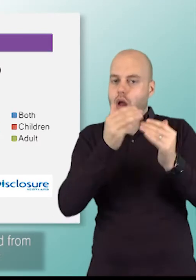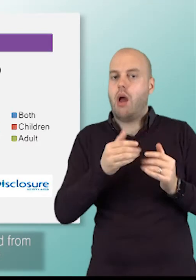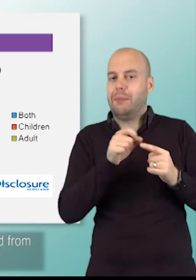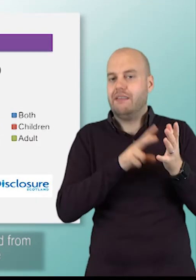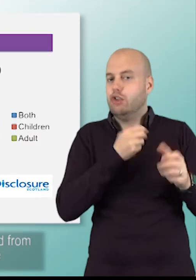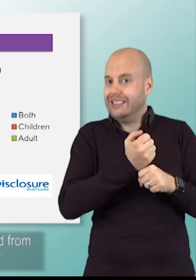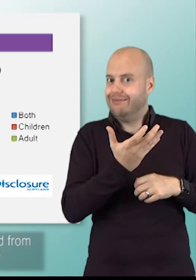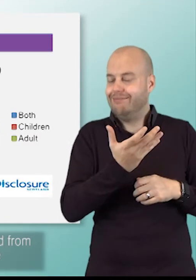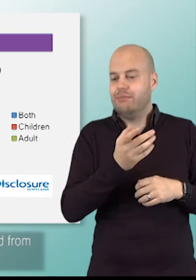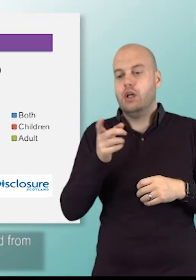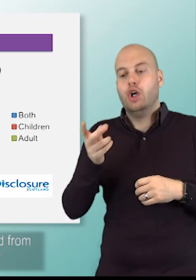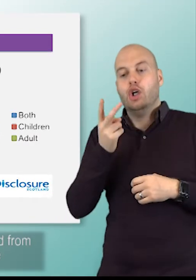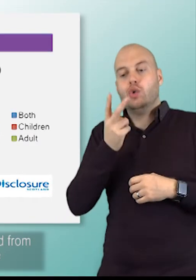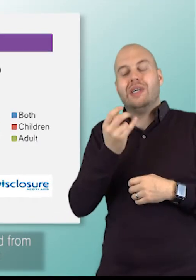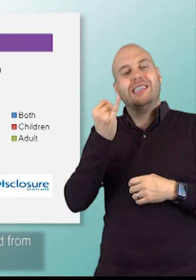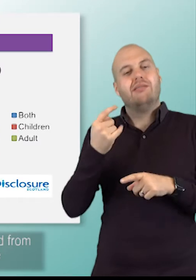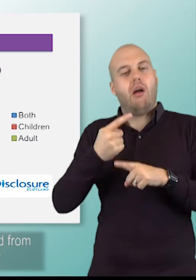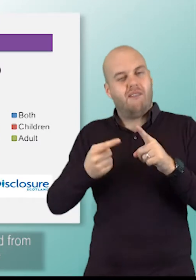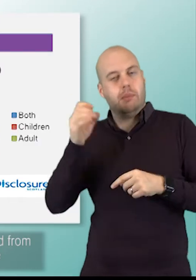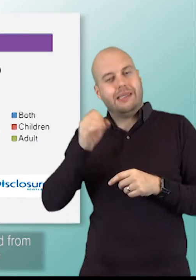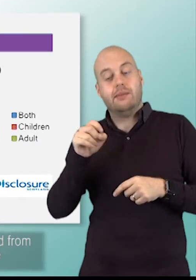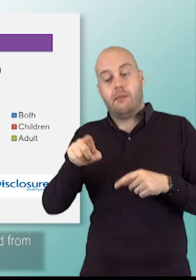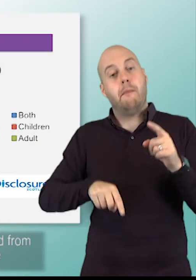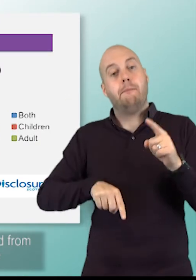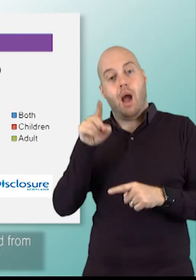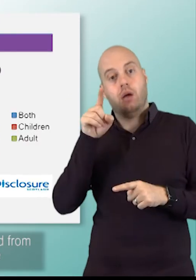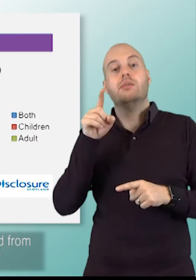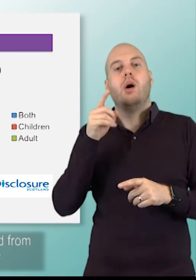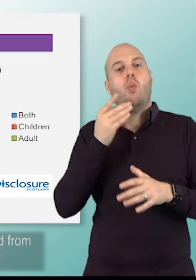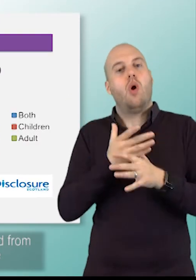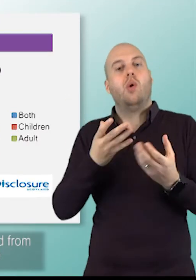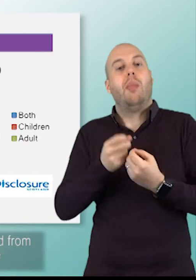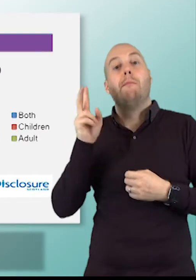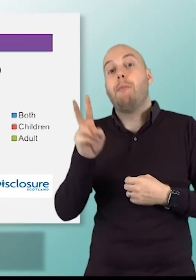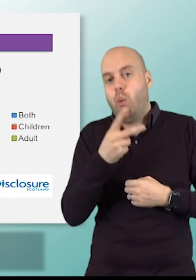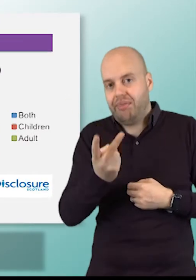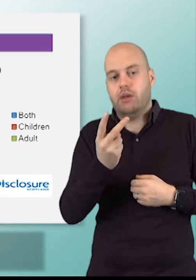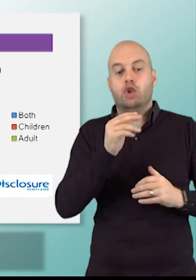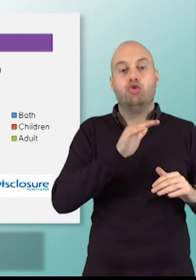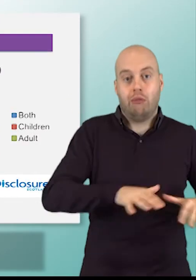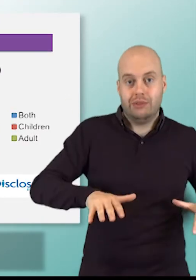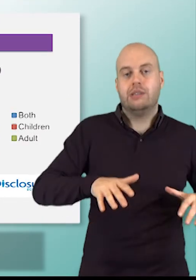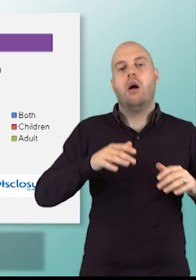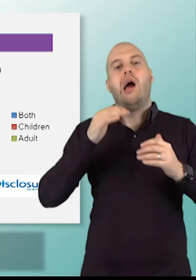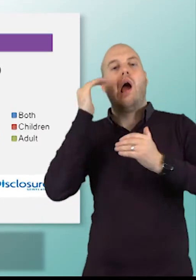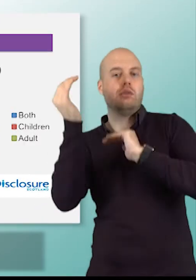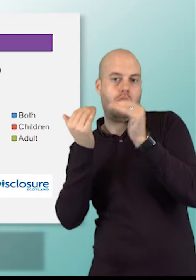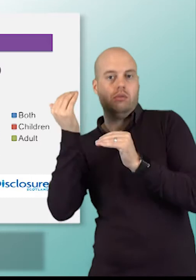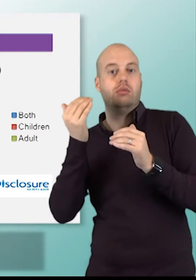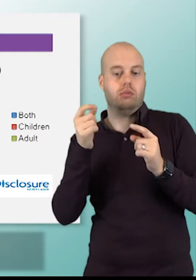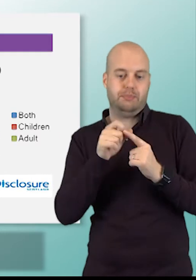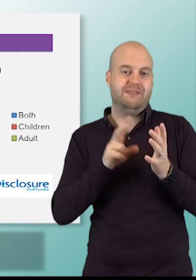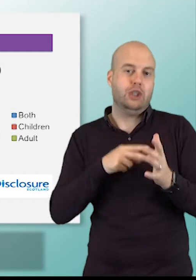got 26.5% are barred from working with both children and adults within the PVG scheme. So they cannot